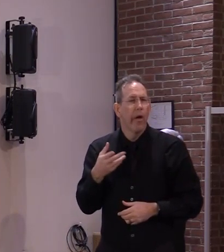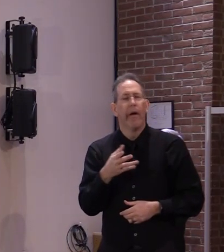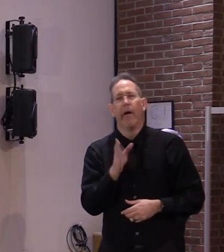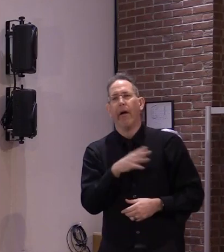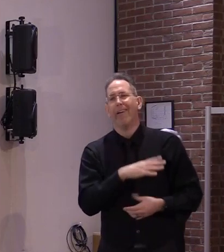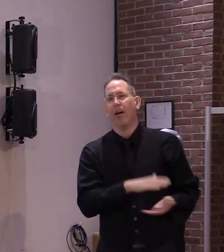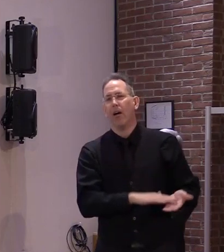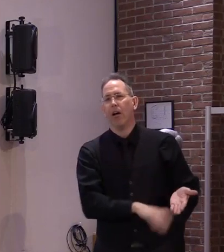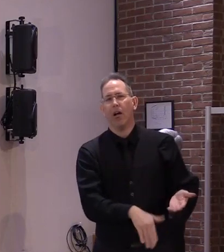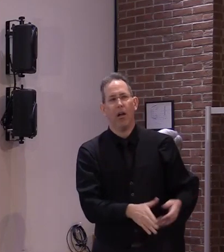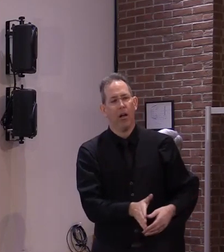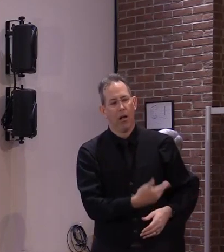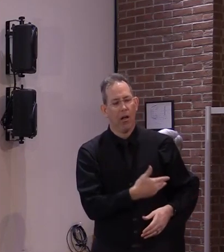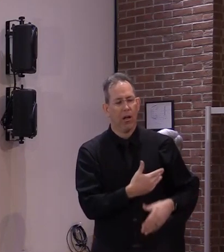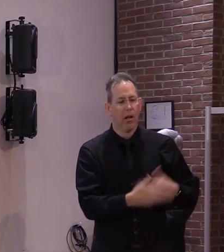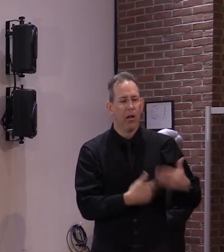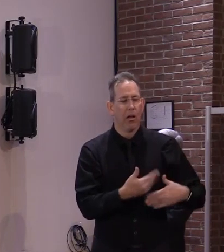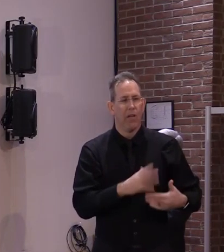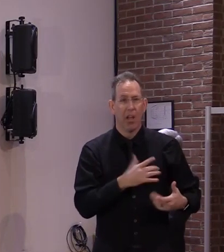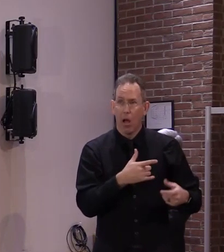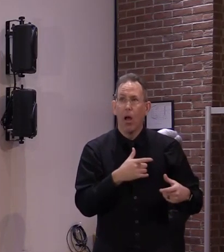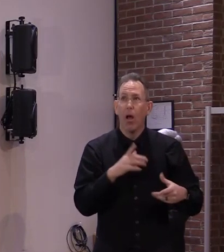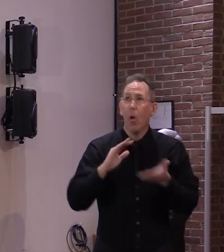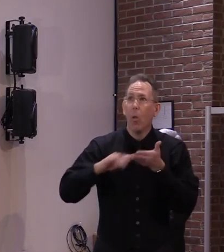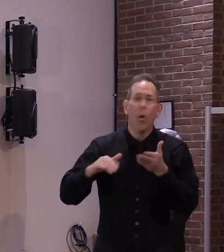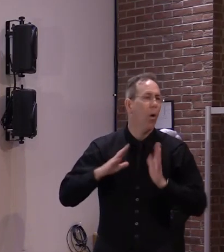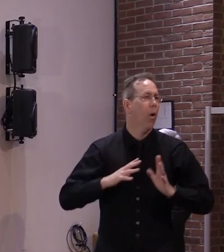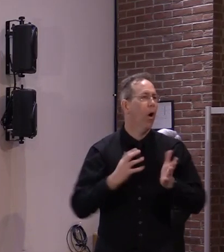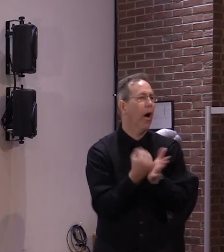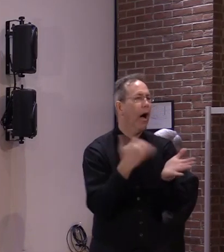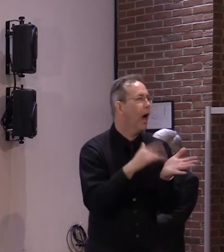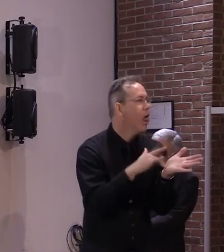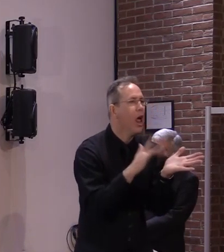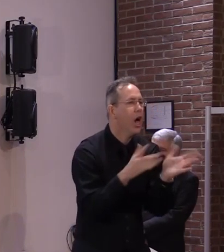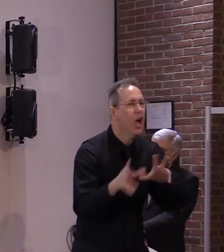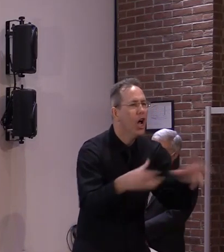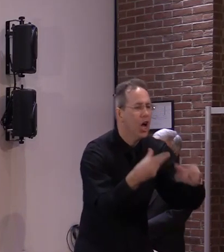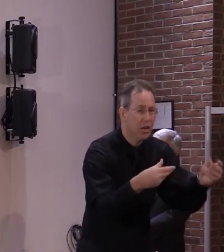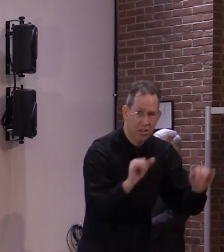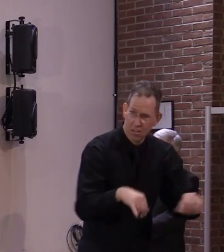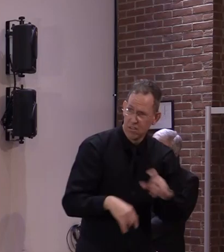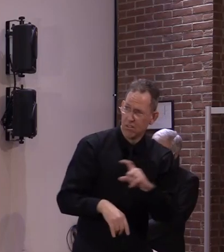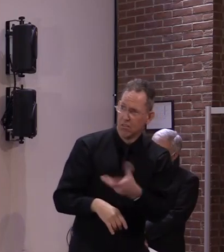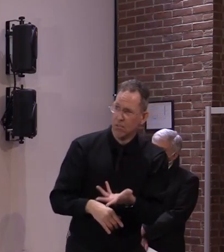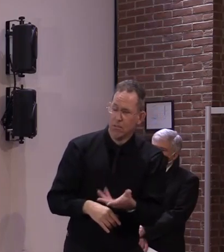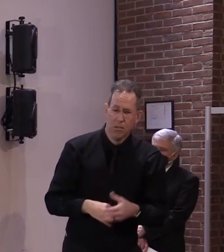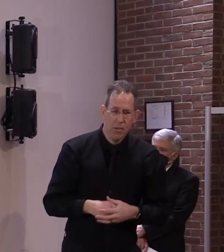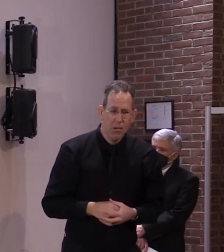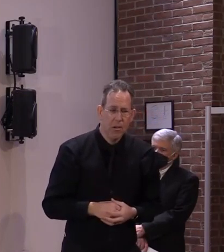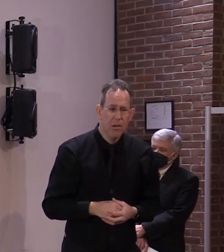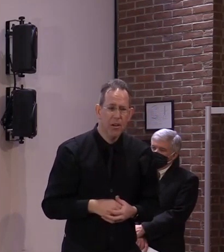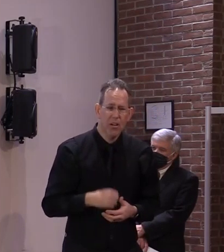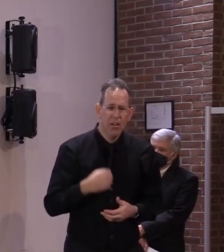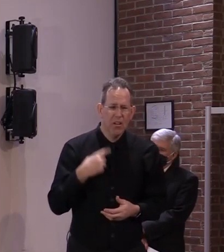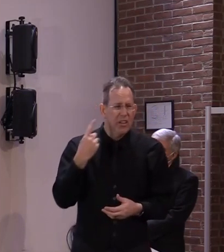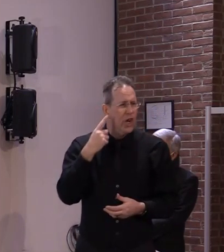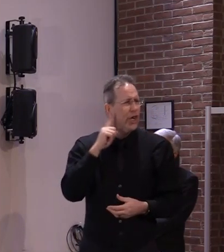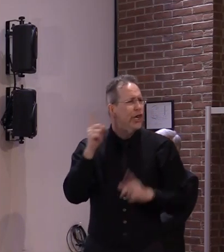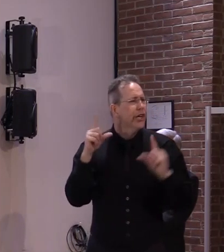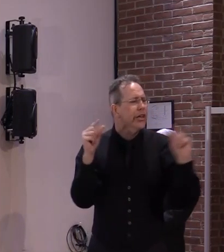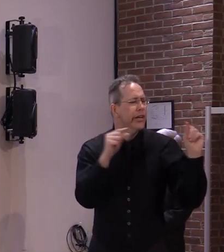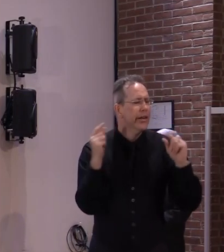And we continue to get reports on misconduct. I just got alerted to a major group employed at a